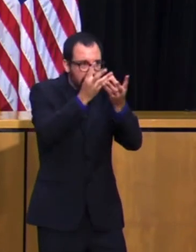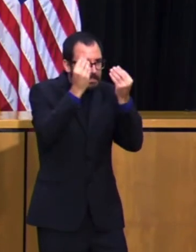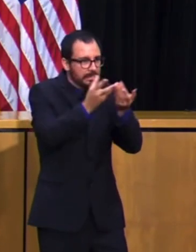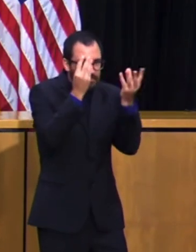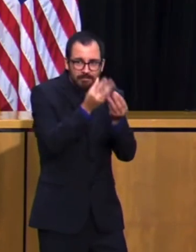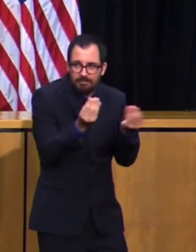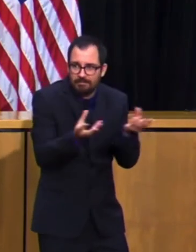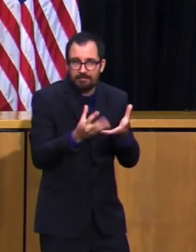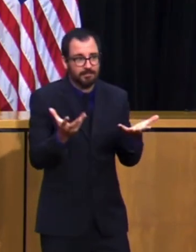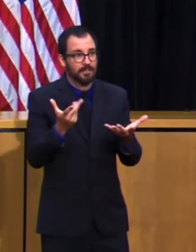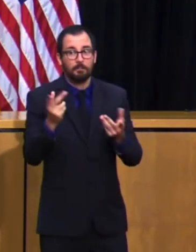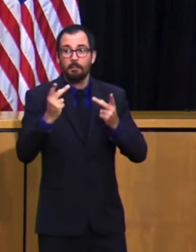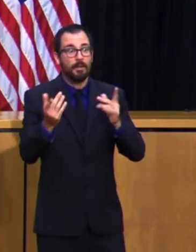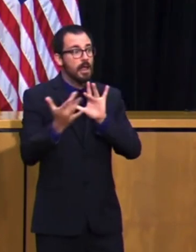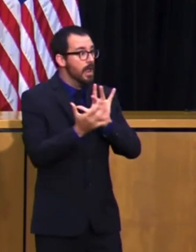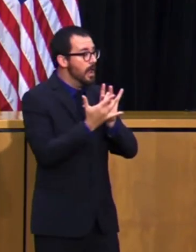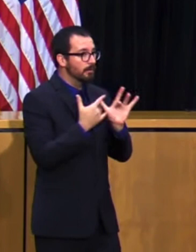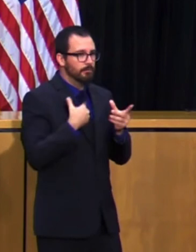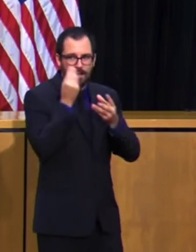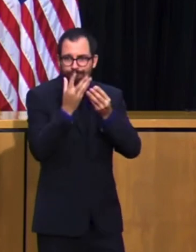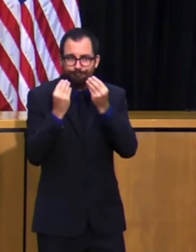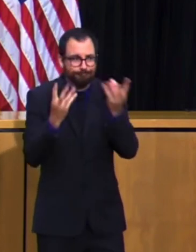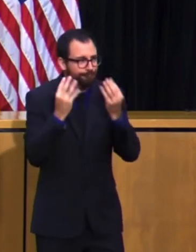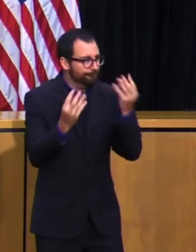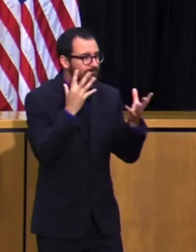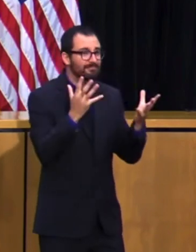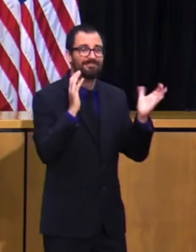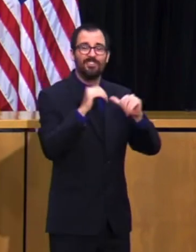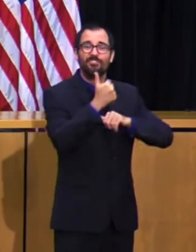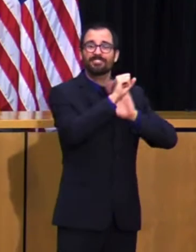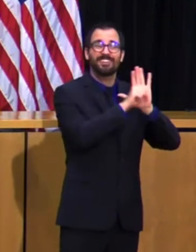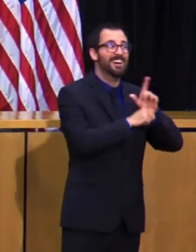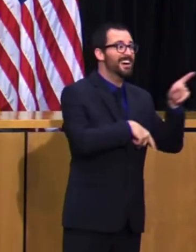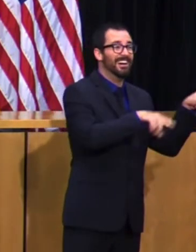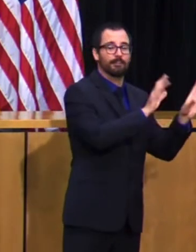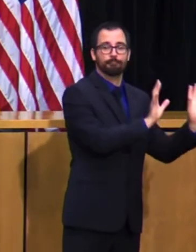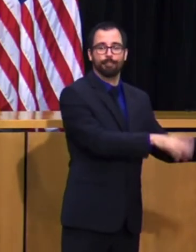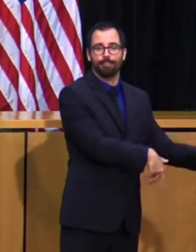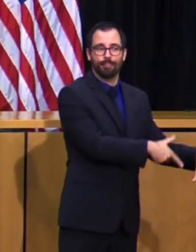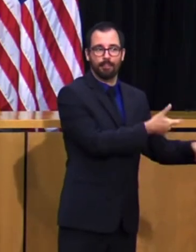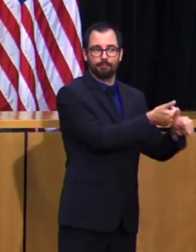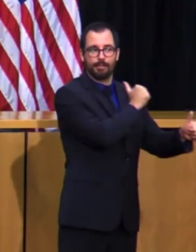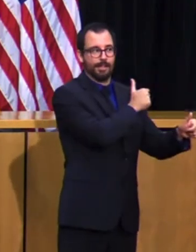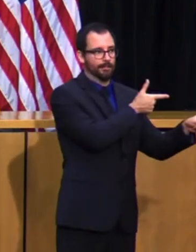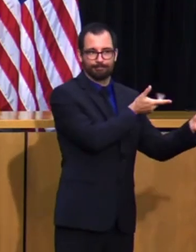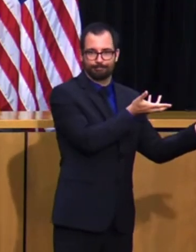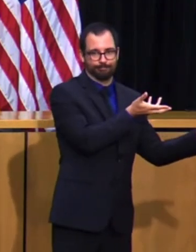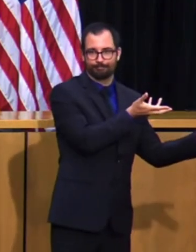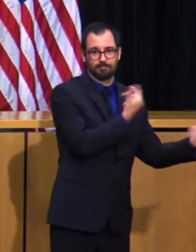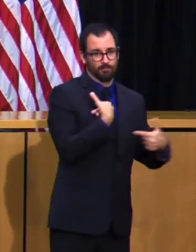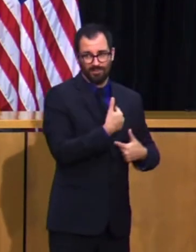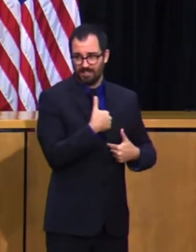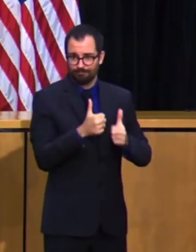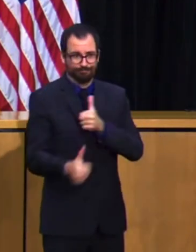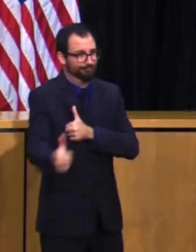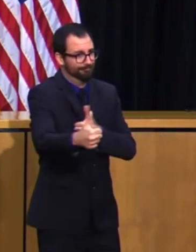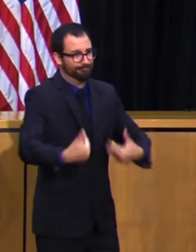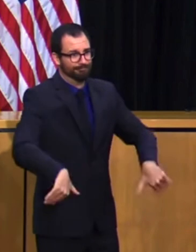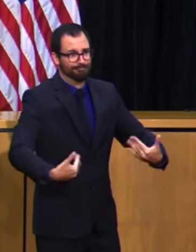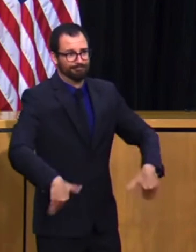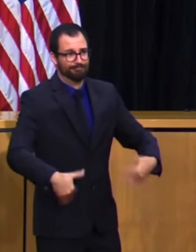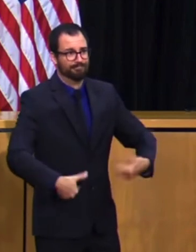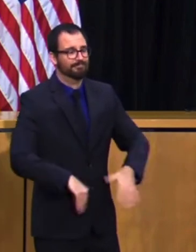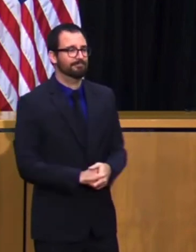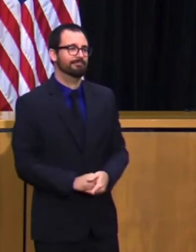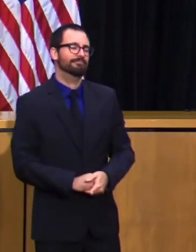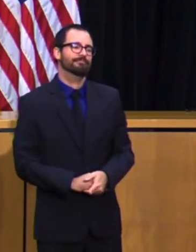Secondly, I think it was important from our point of view, given some of the uncertainties that are out there, that we encourage schools and